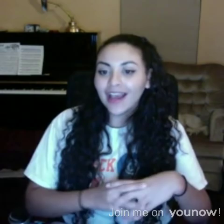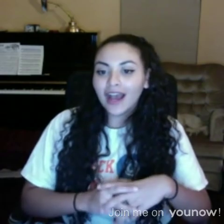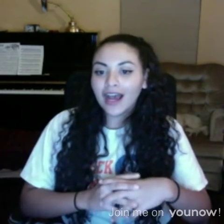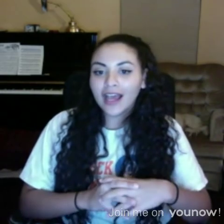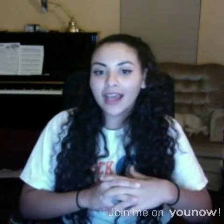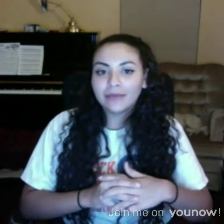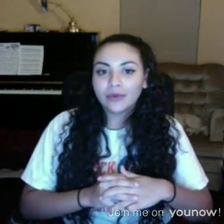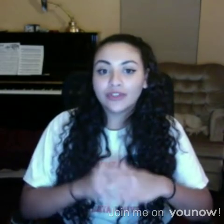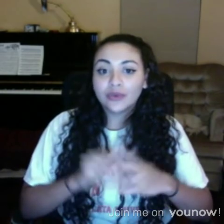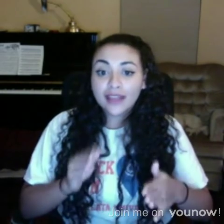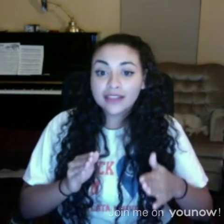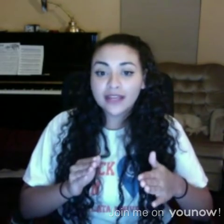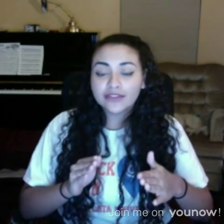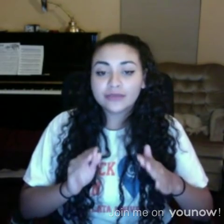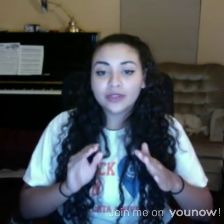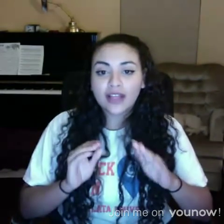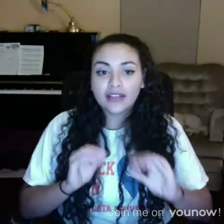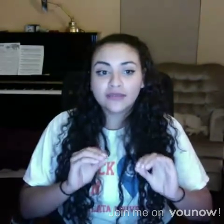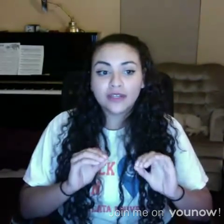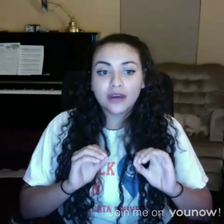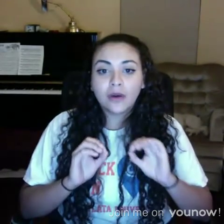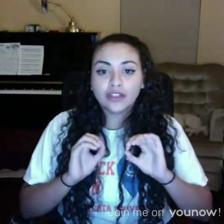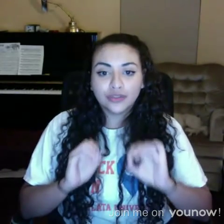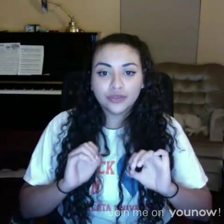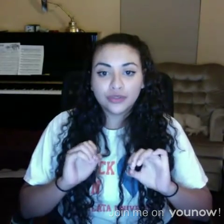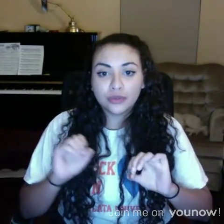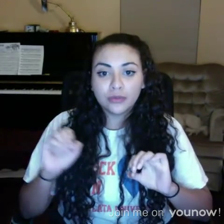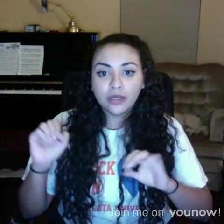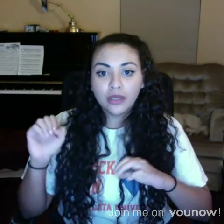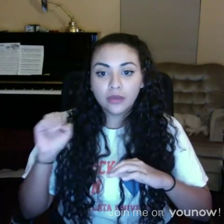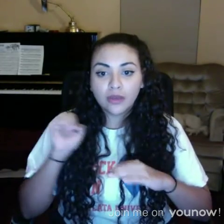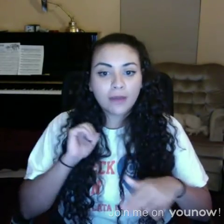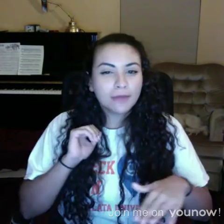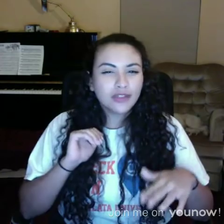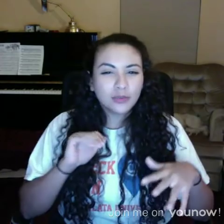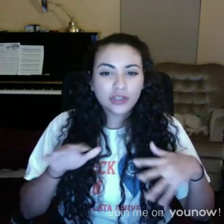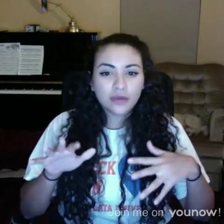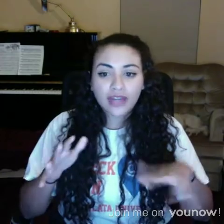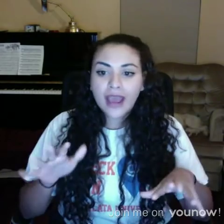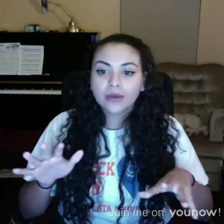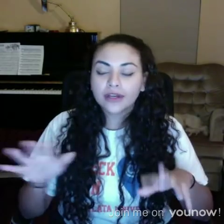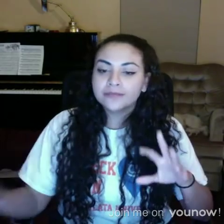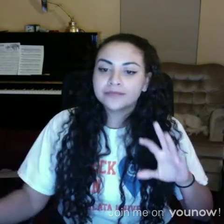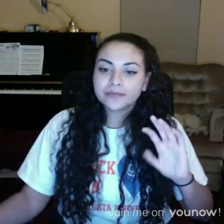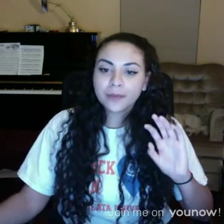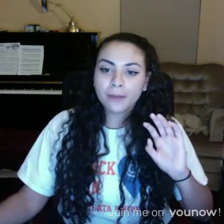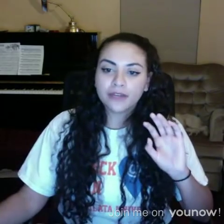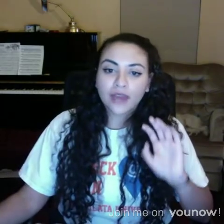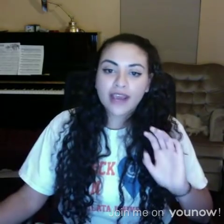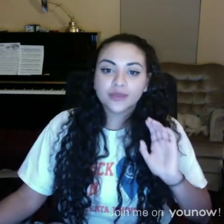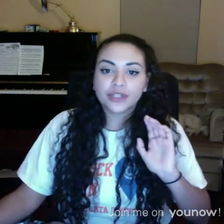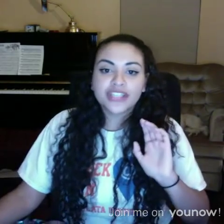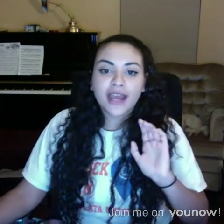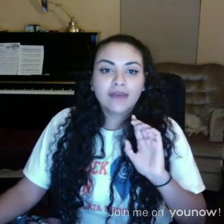today. I am going to end this live stream so that this video on YouTube will not be too much over an hour. But if